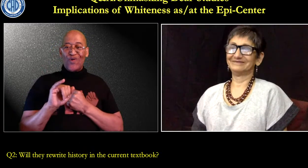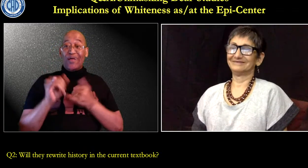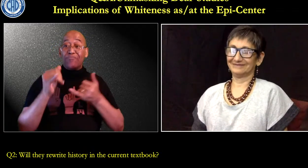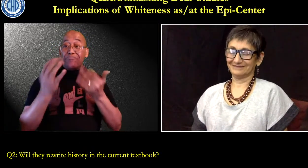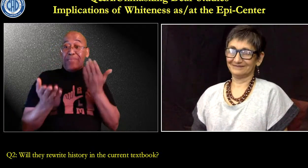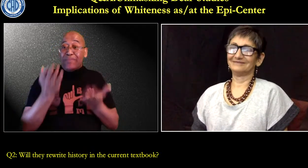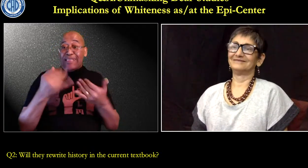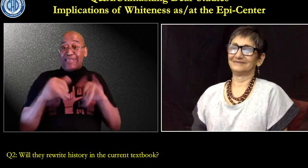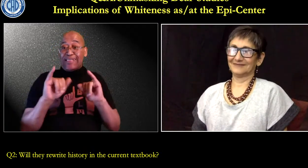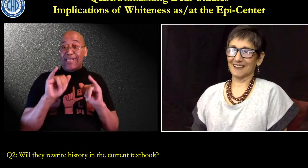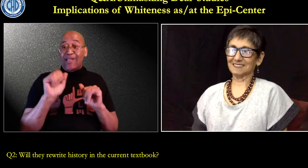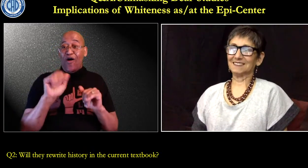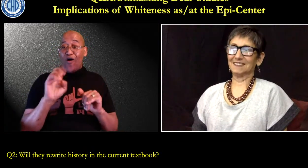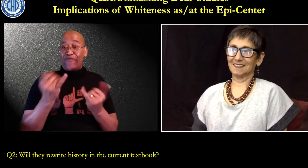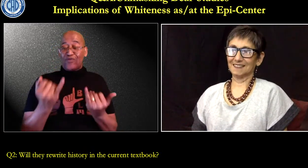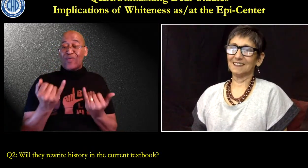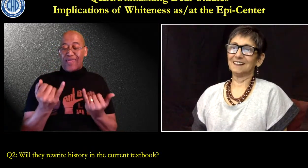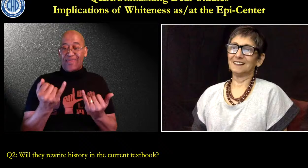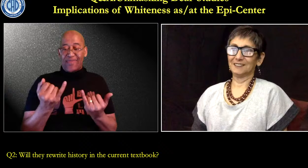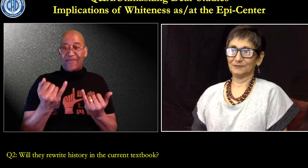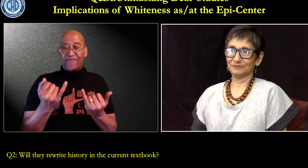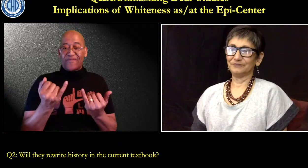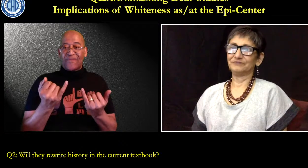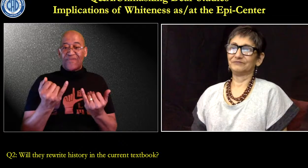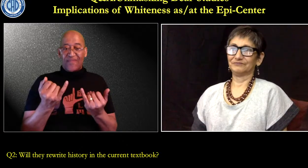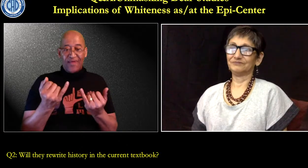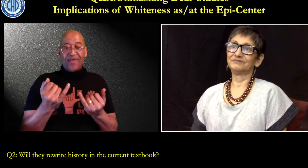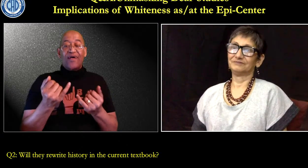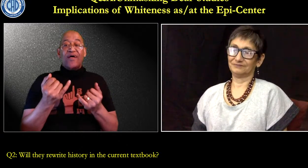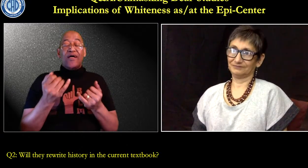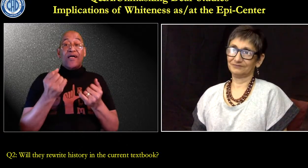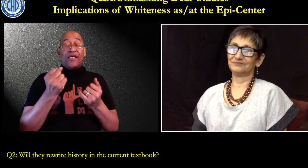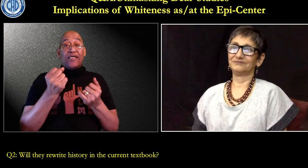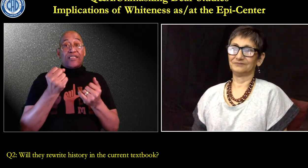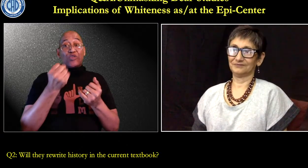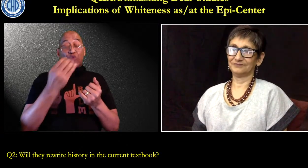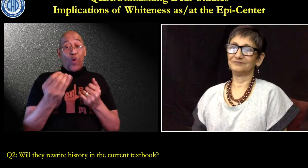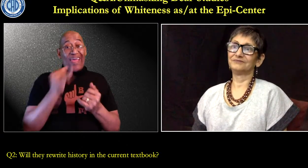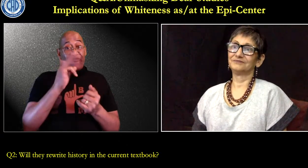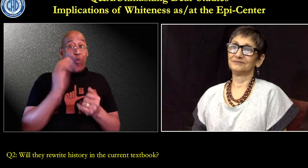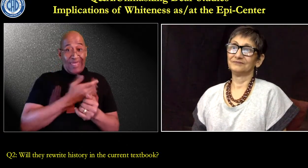And people out west been colonized as well.